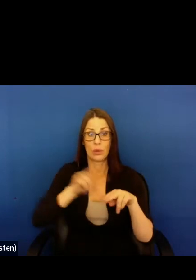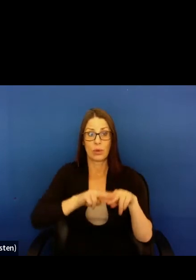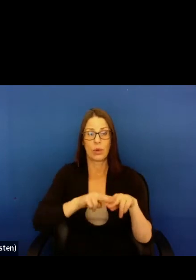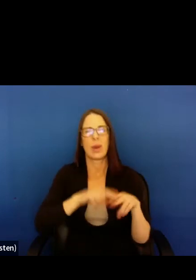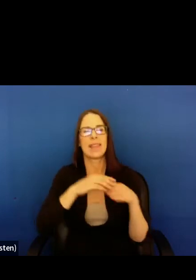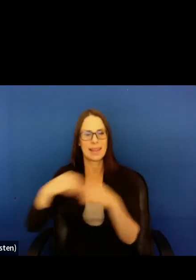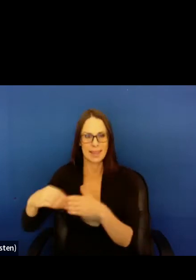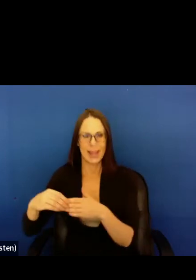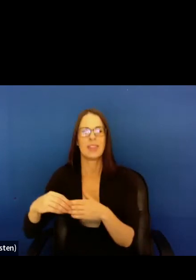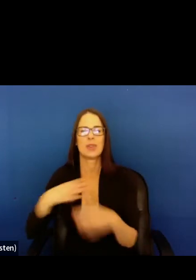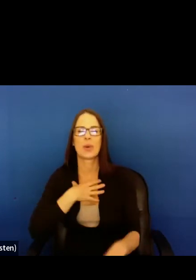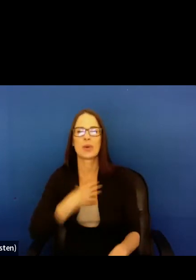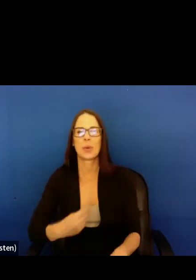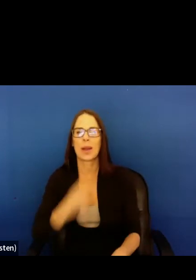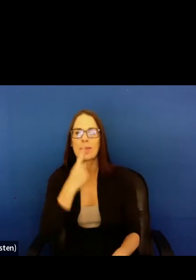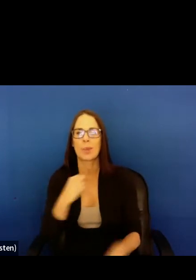the white brick buildings.